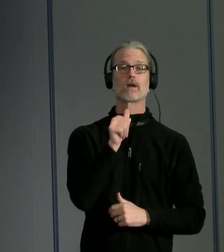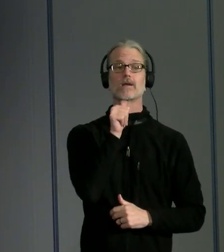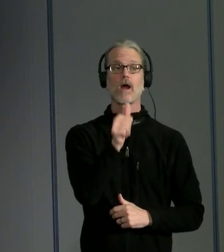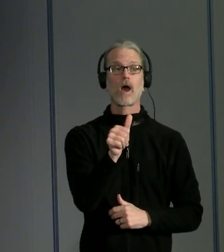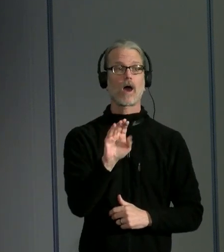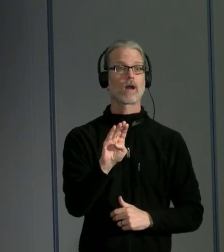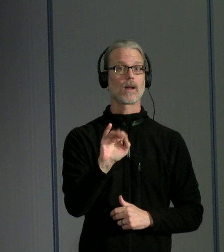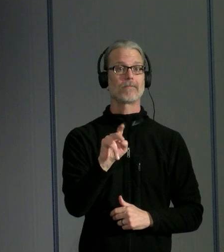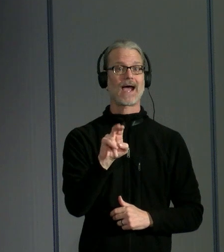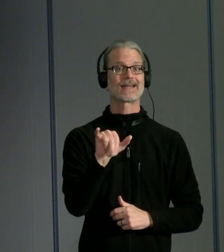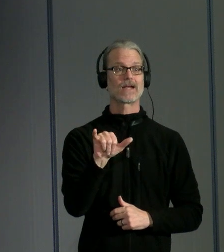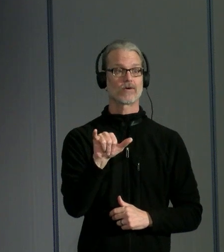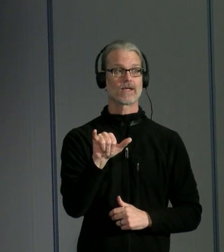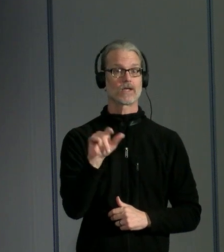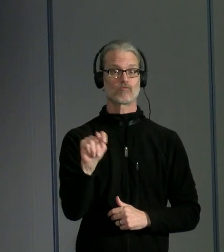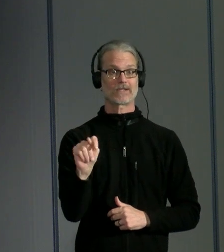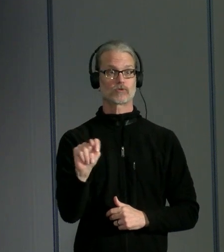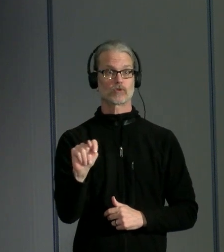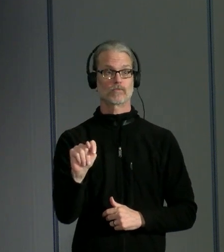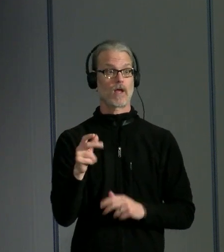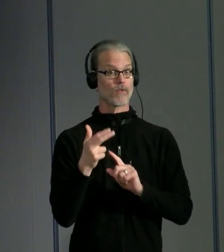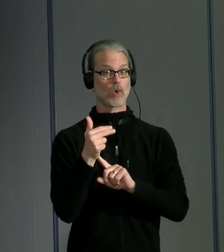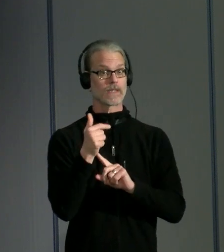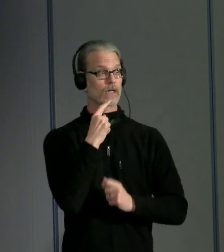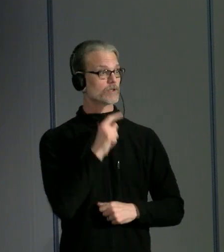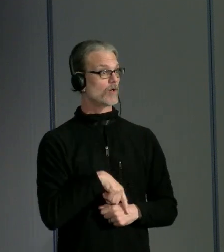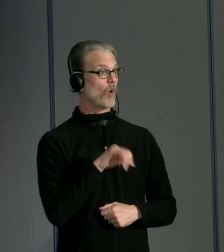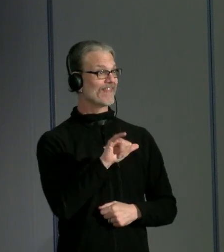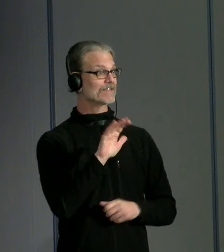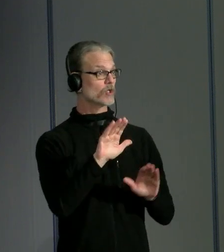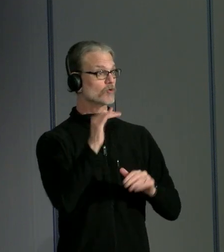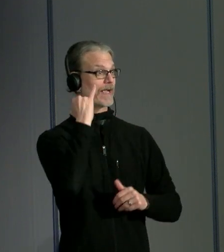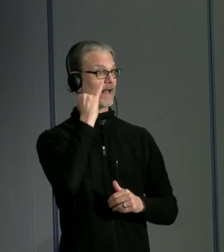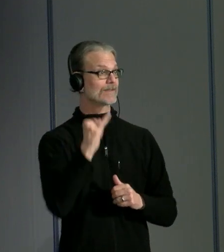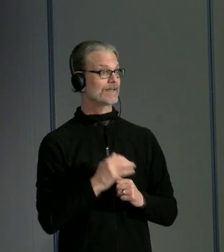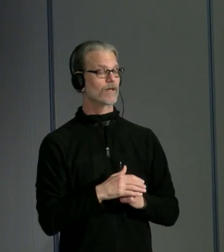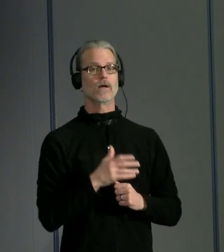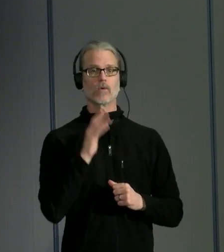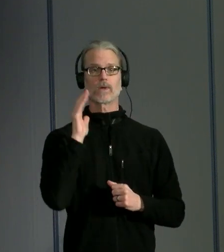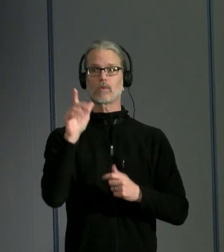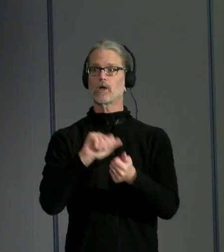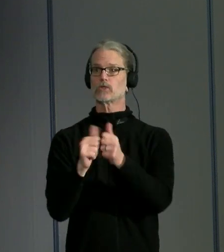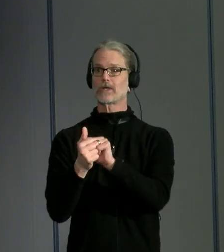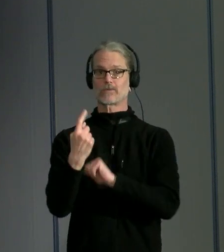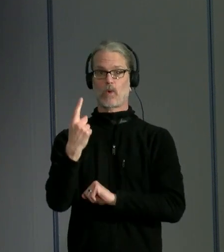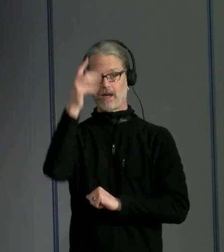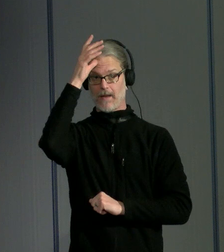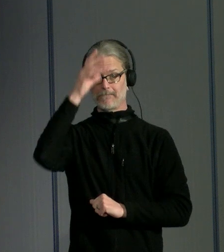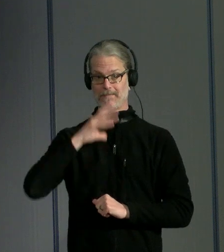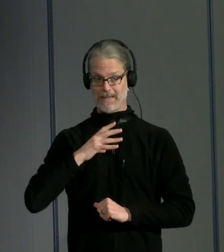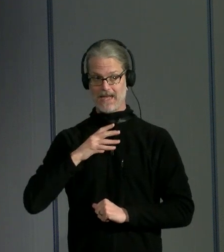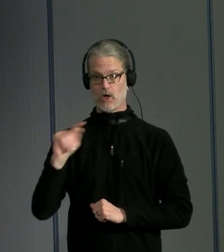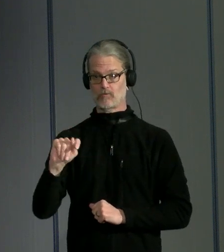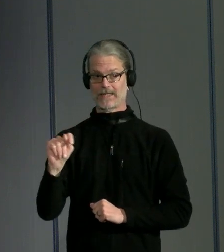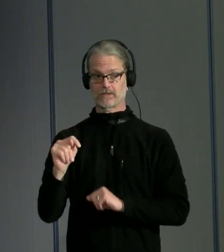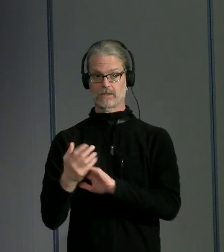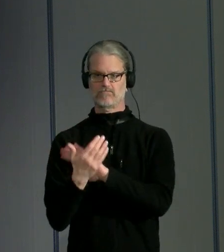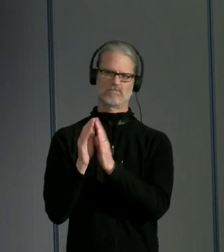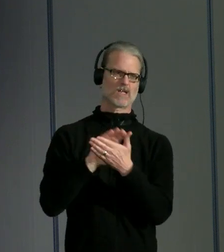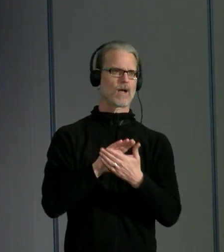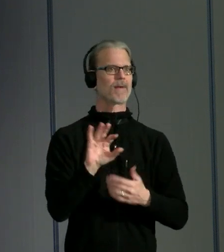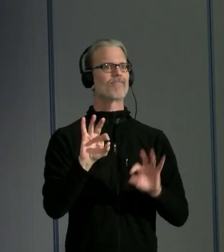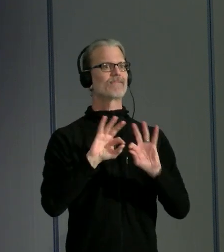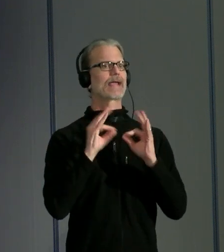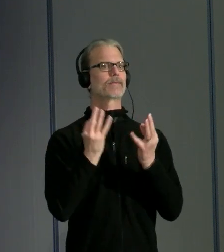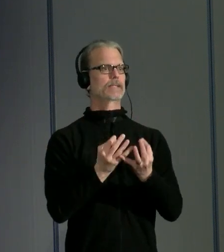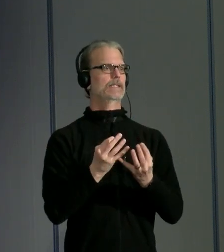use, and the hotel facility said, yeah, that's a great idea. We'll convert one of the male restrooms to like a family-style